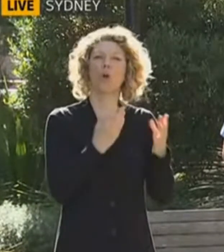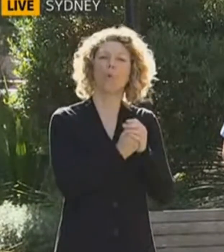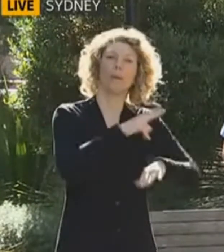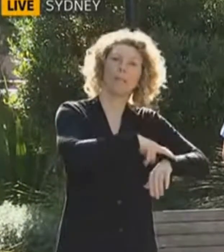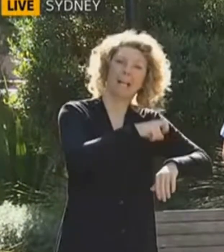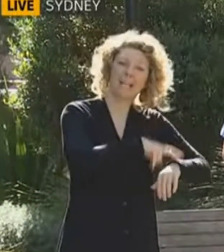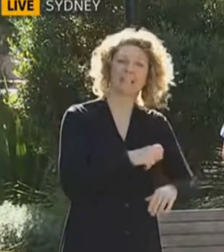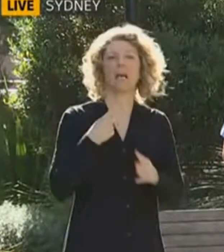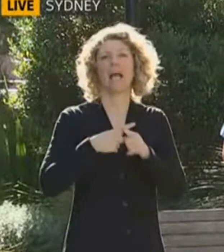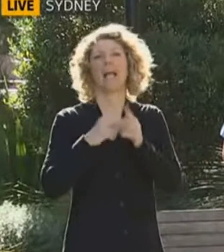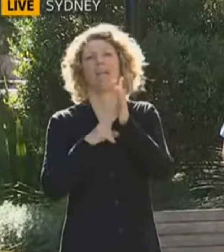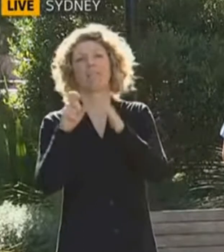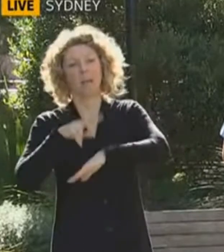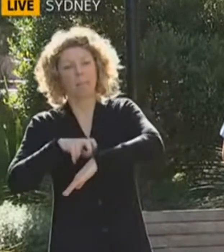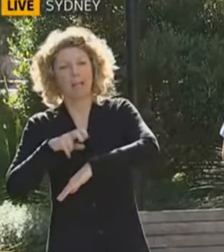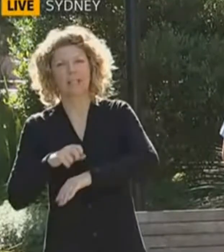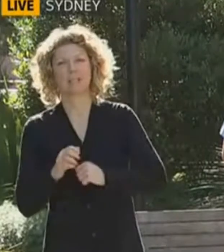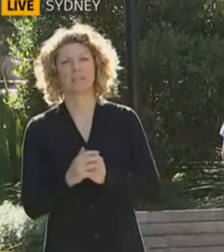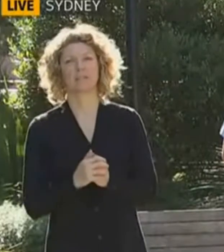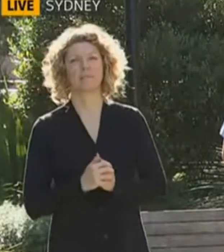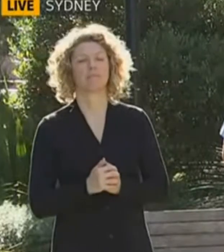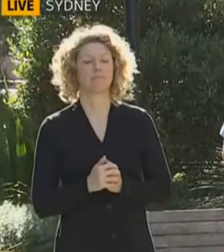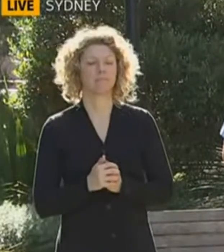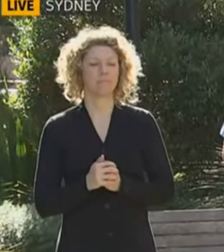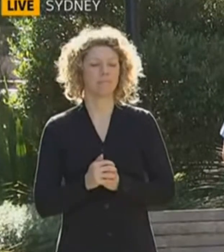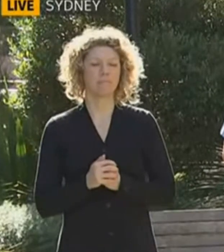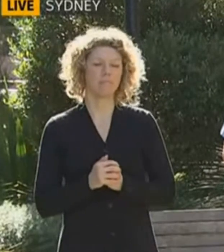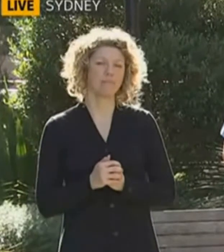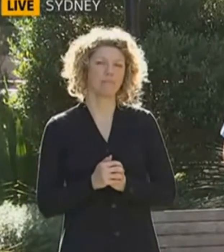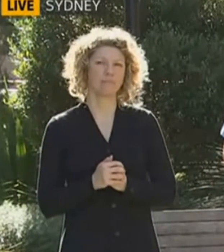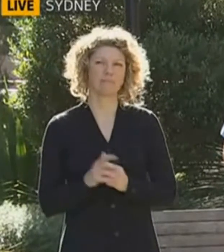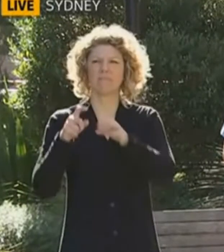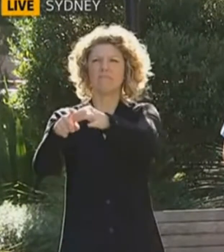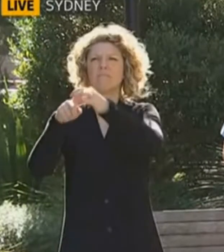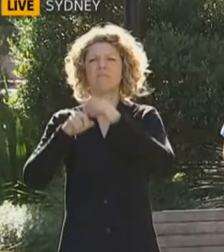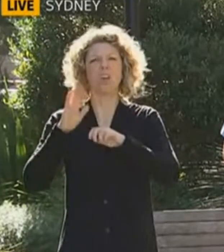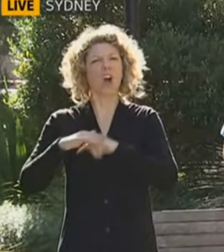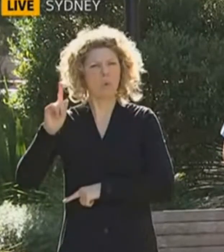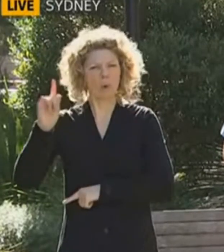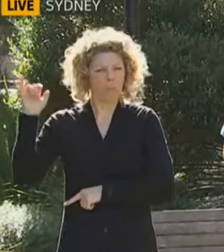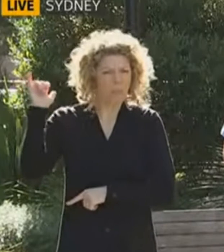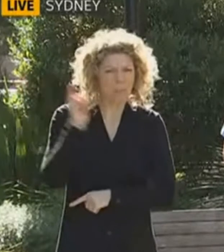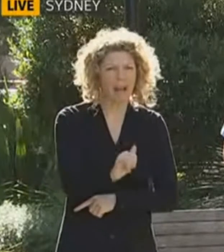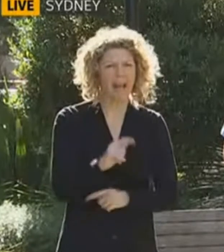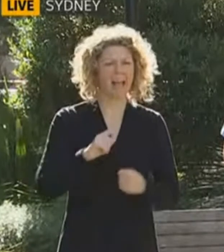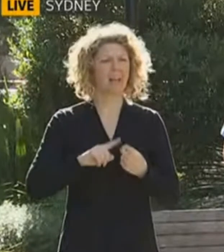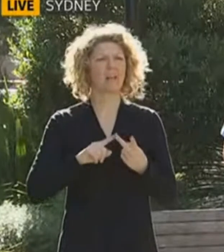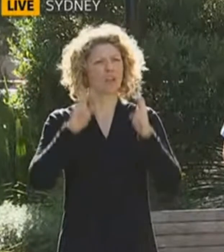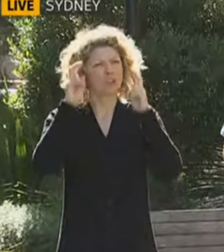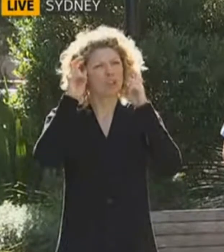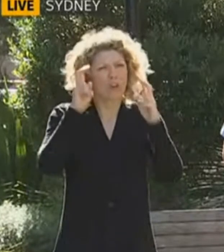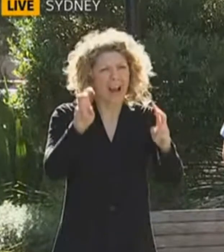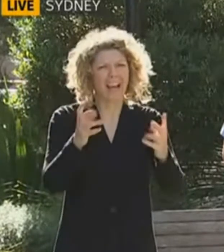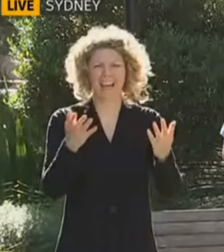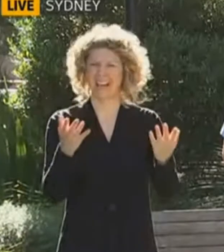his federal equivalents in such a short period of time. Premier, what happens with flights and train services? Are they going to be cut? Yeah,